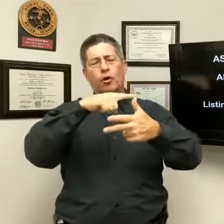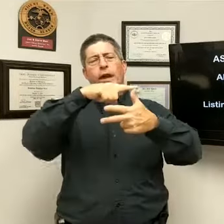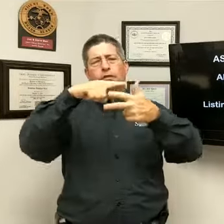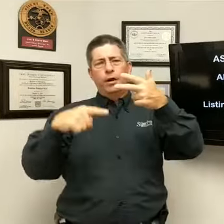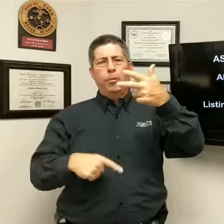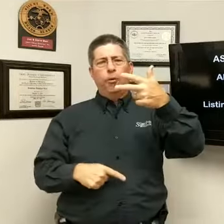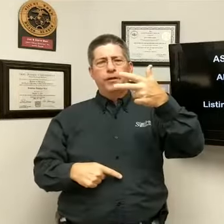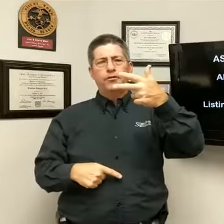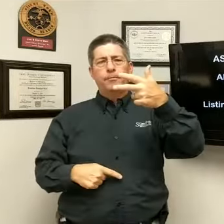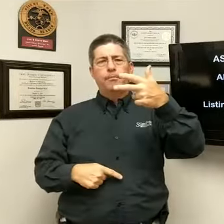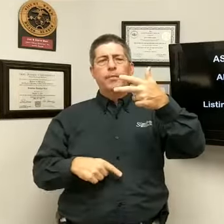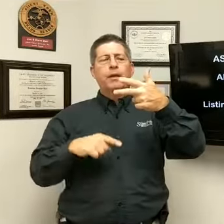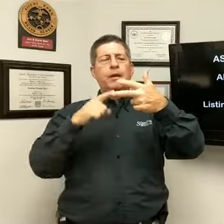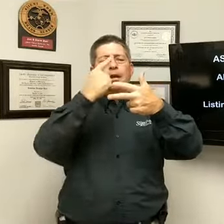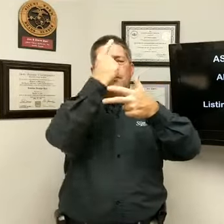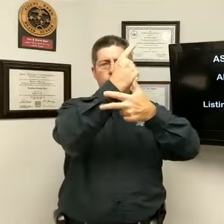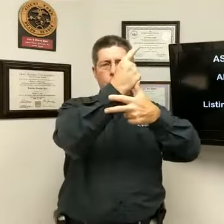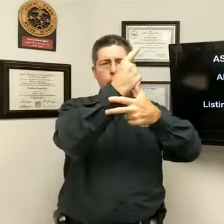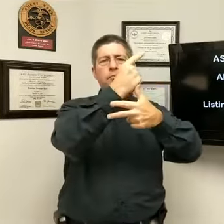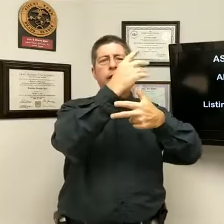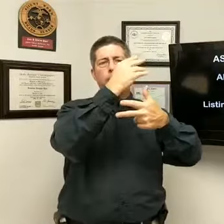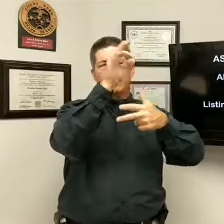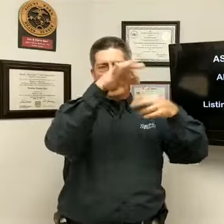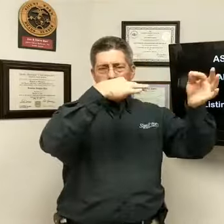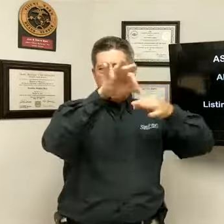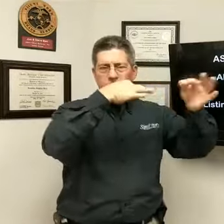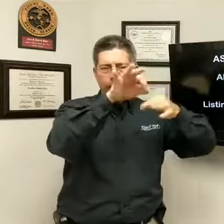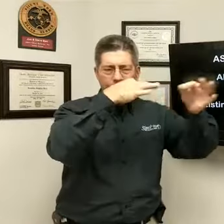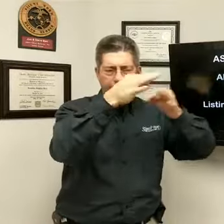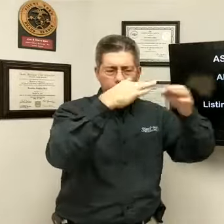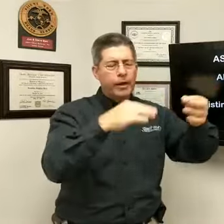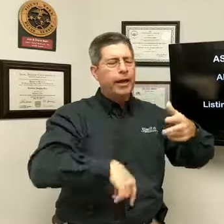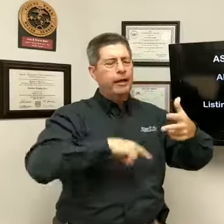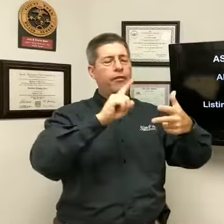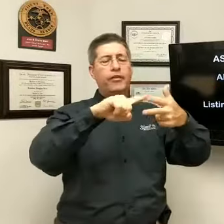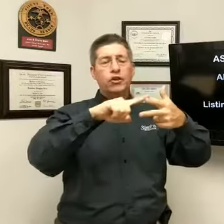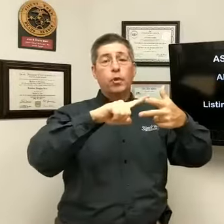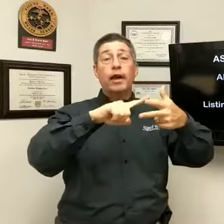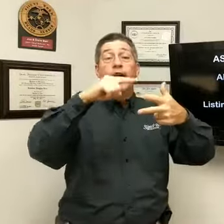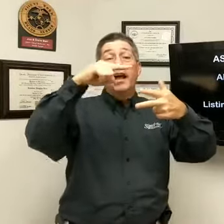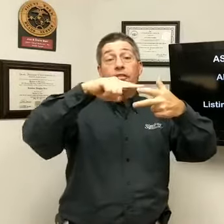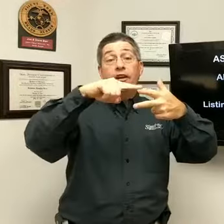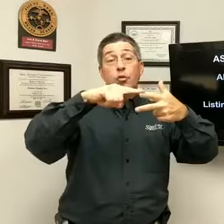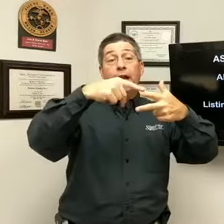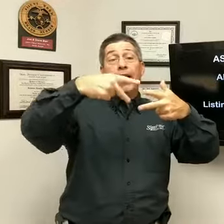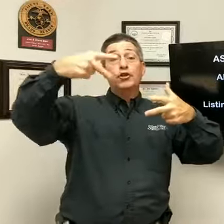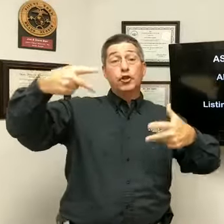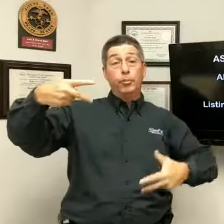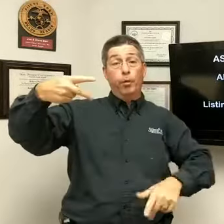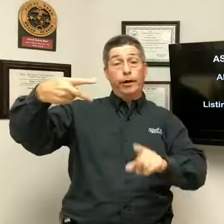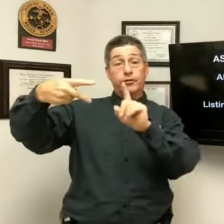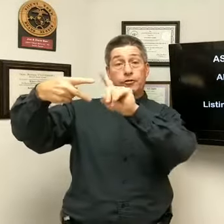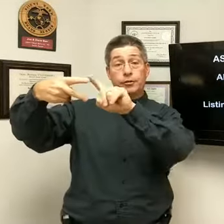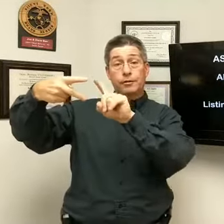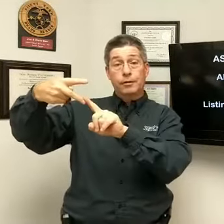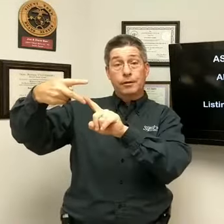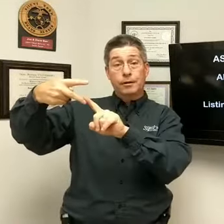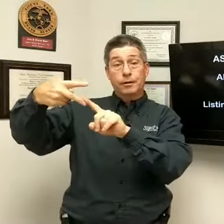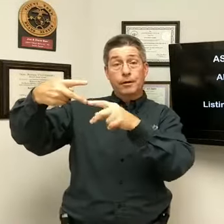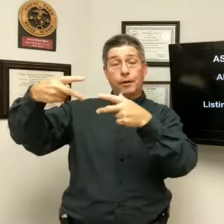3 points. This one, and he speaks about that, okay. Now this one has 2 points. All